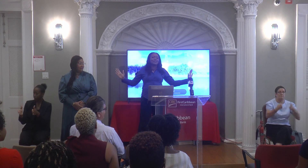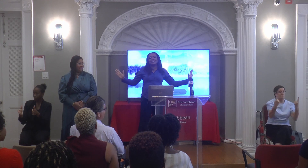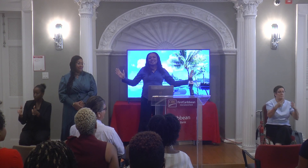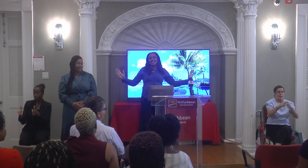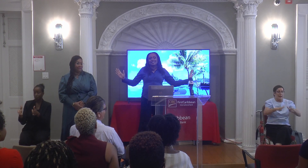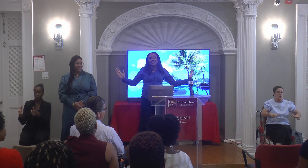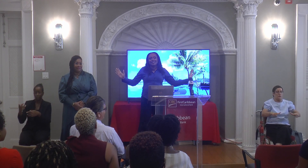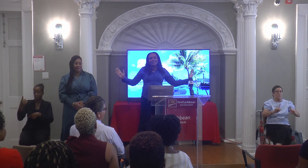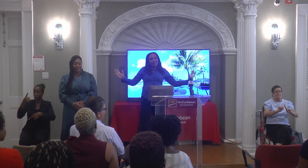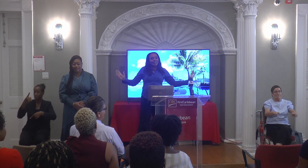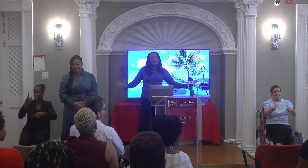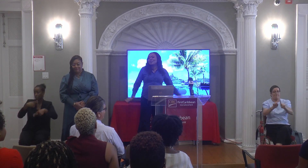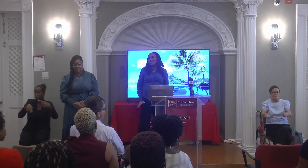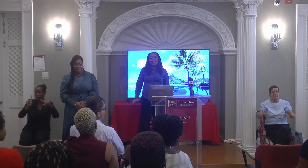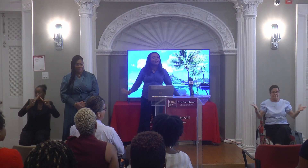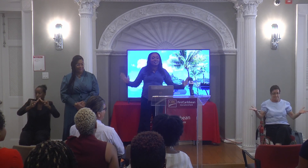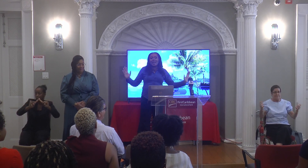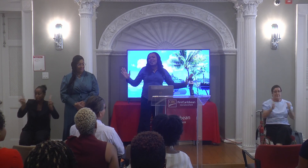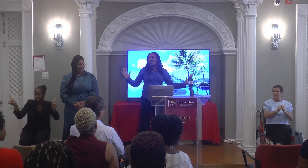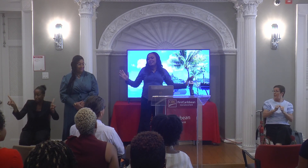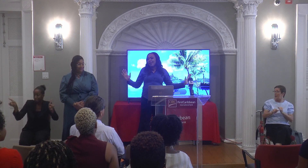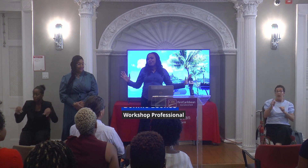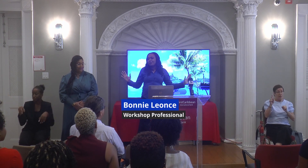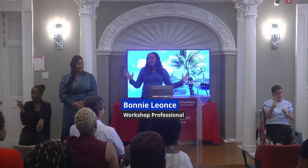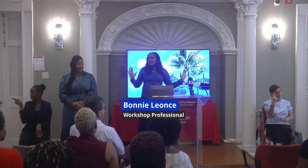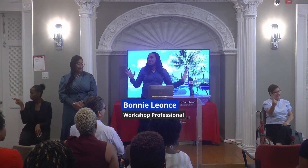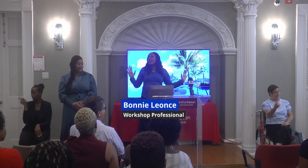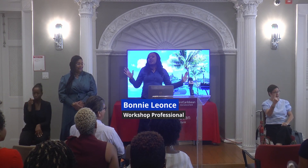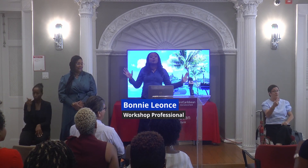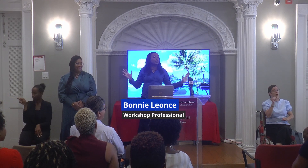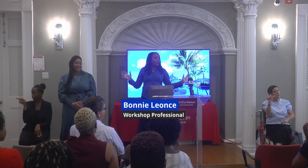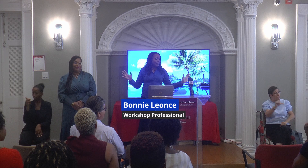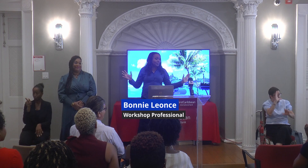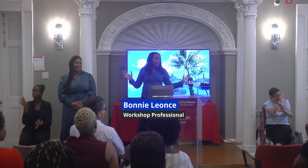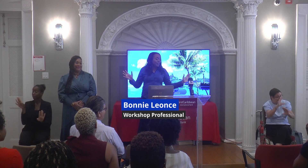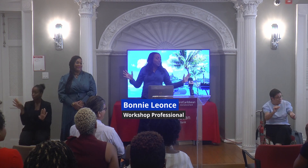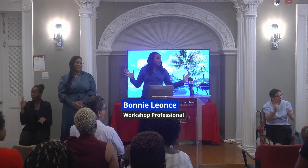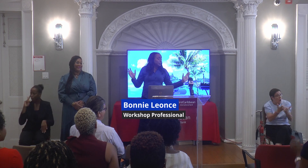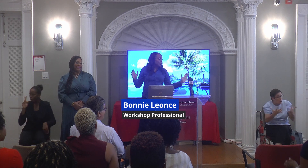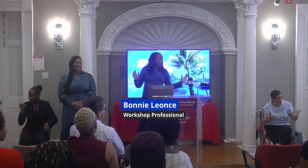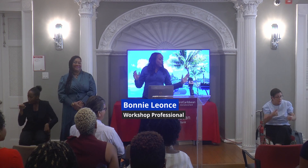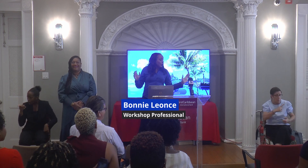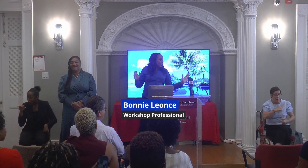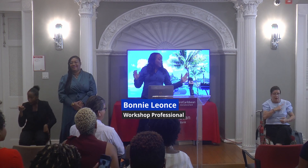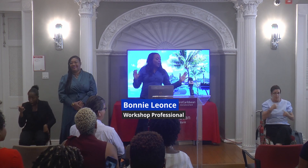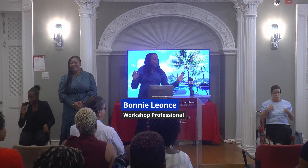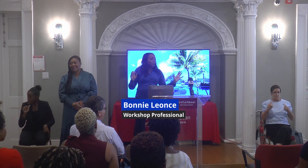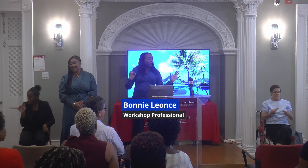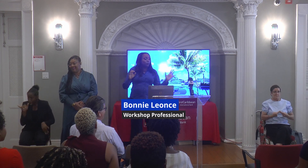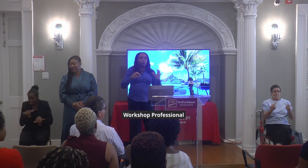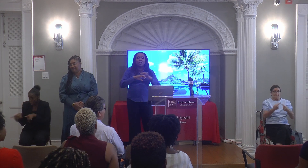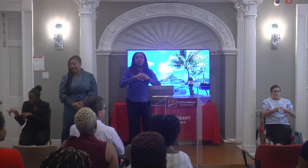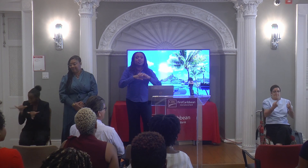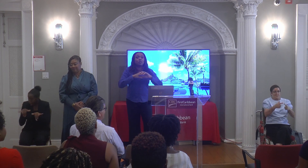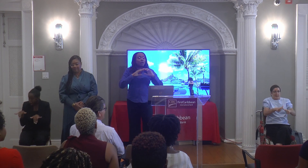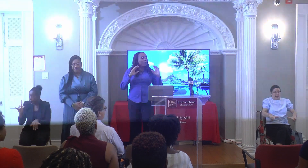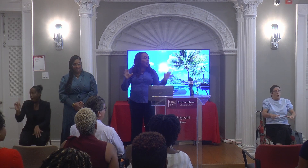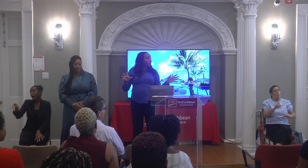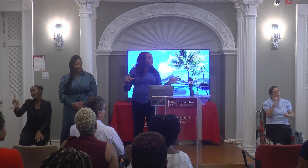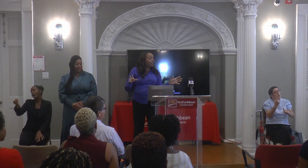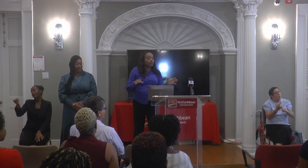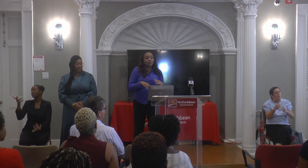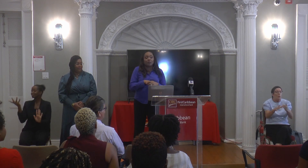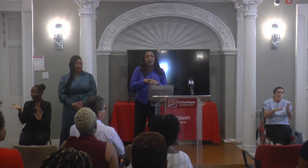totally different things, right? So even that in itself should tell you a lot. So we are going to talk